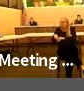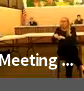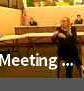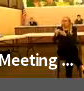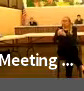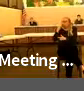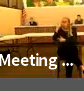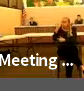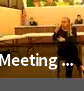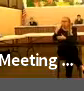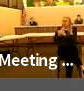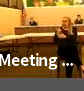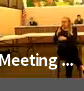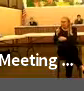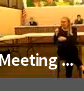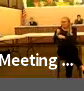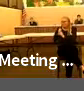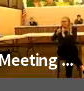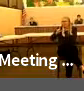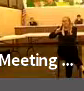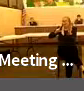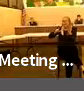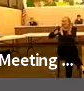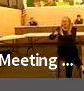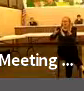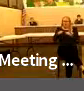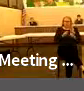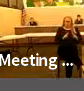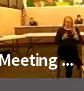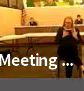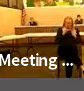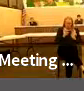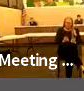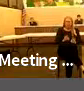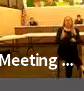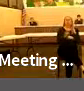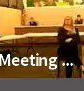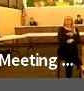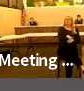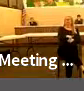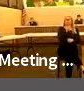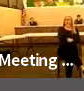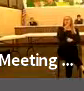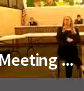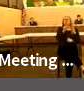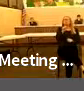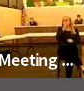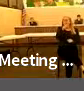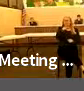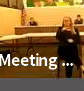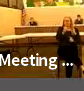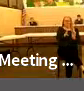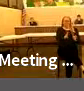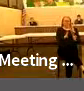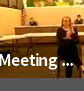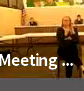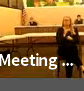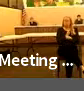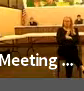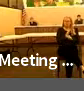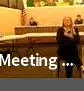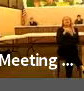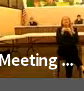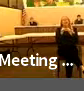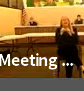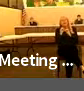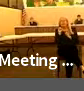reasons. So where we are able to keep it, we certainly are proposing to do that. There are a few gaps where there aren't existing trees and shrubs,